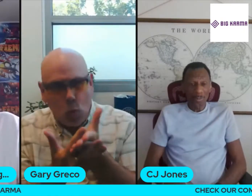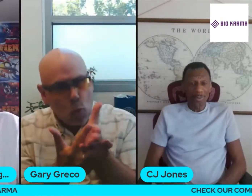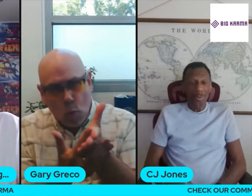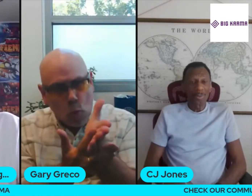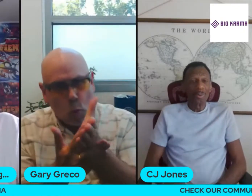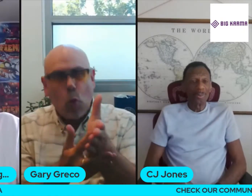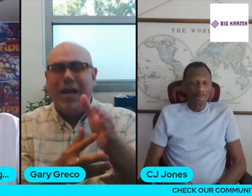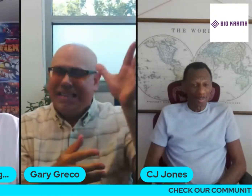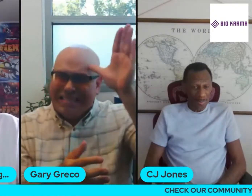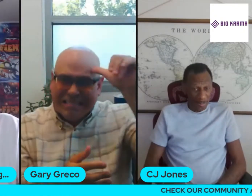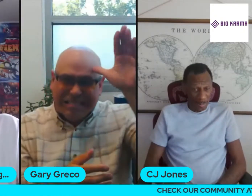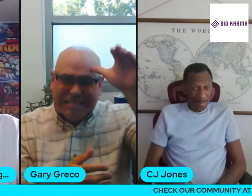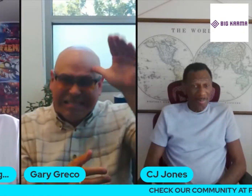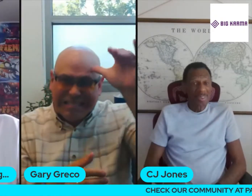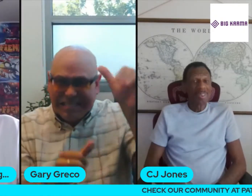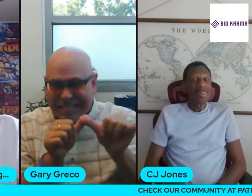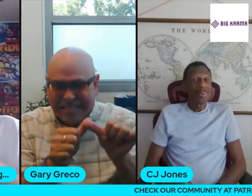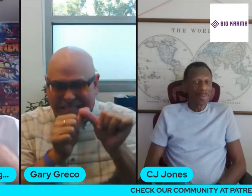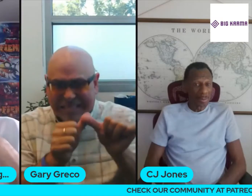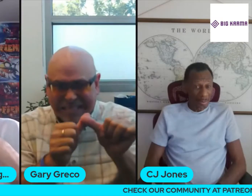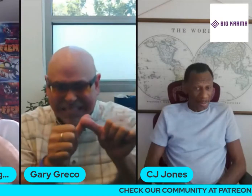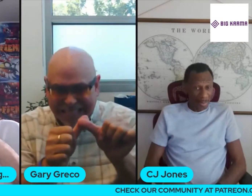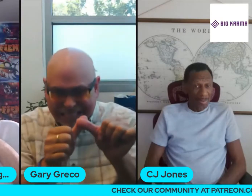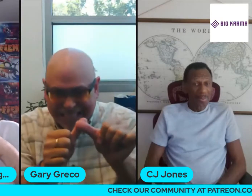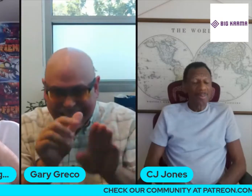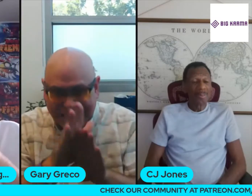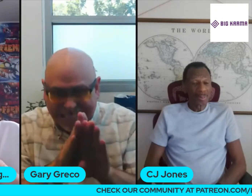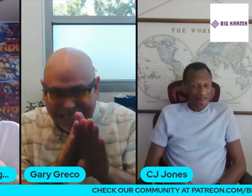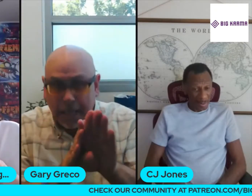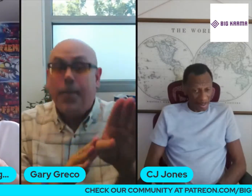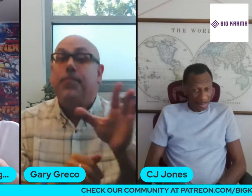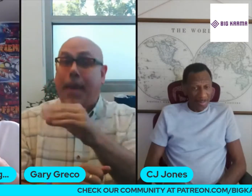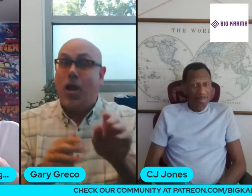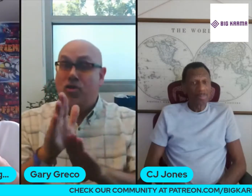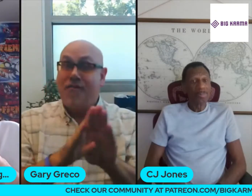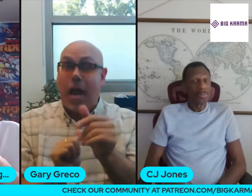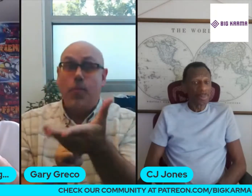you hone your own craft as well, right?